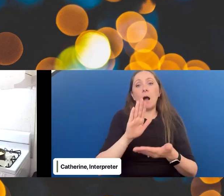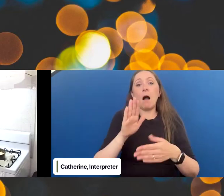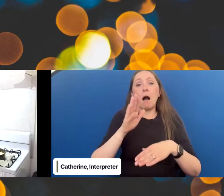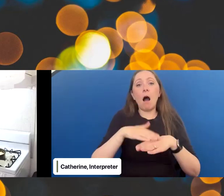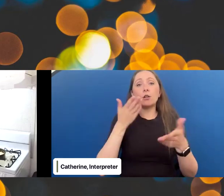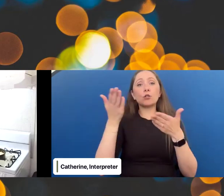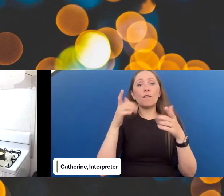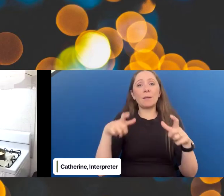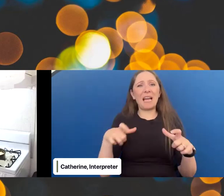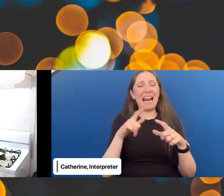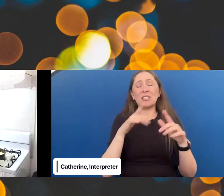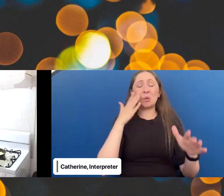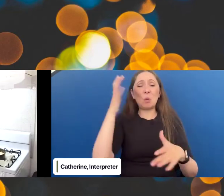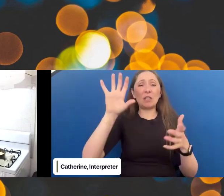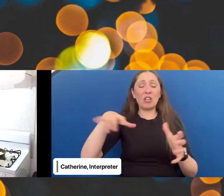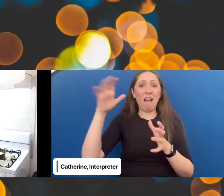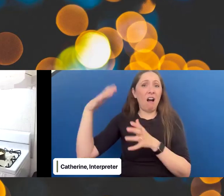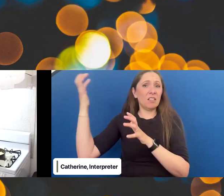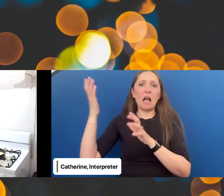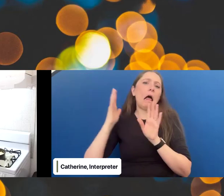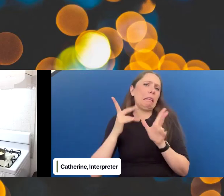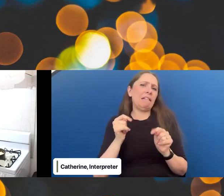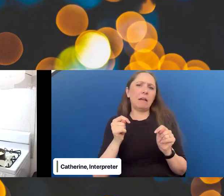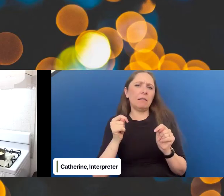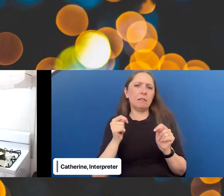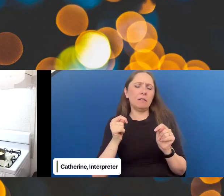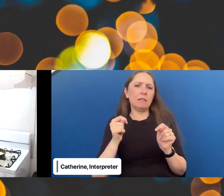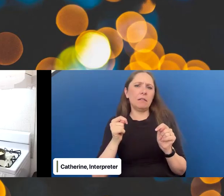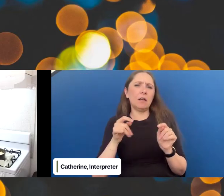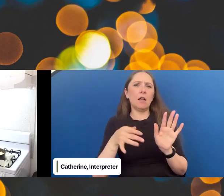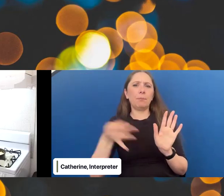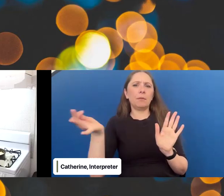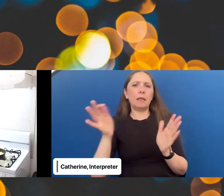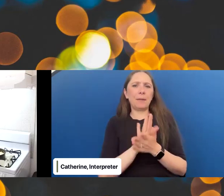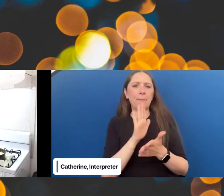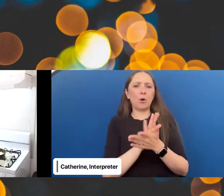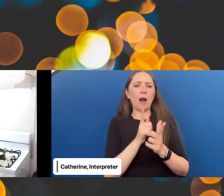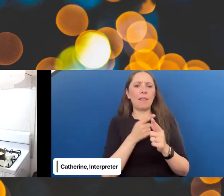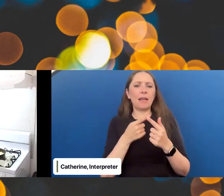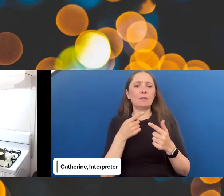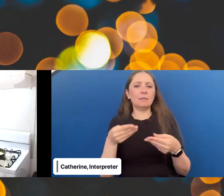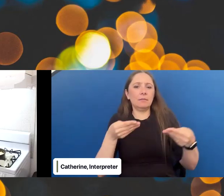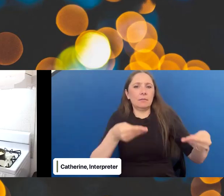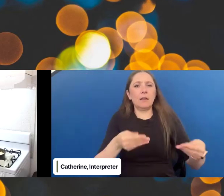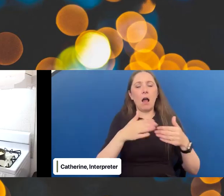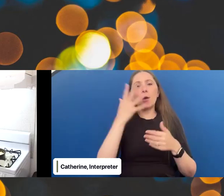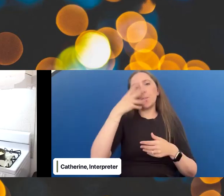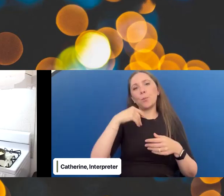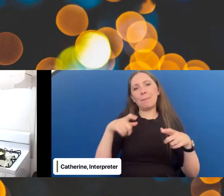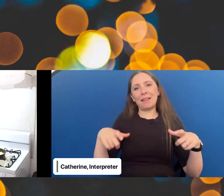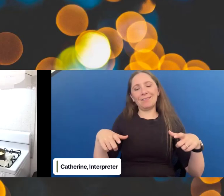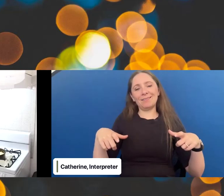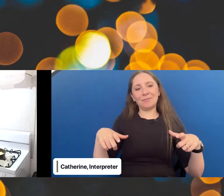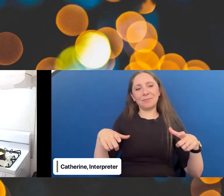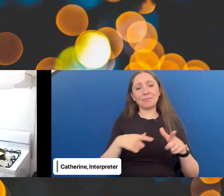much chaos and it's kind of crumbly and everything, just sort of serve it on the bottom, just rip the parchment paper off, put it on a plate, pretty plate,